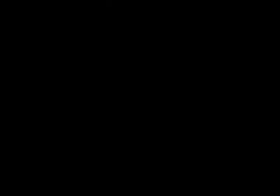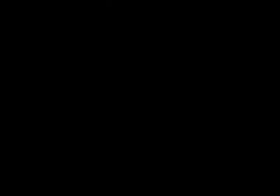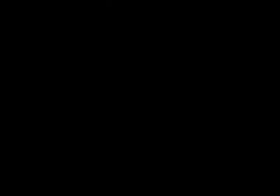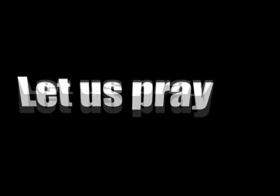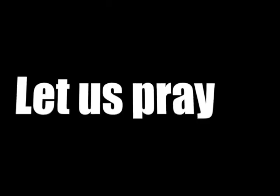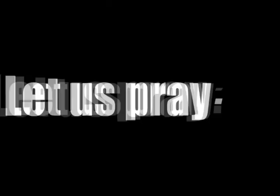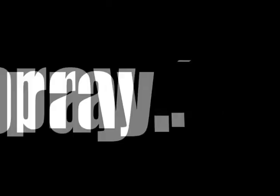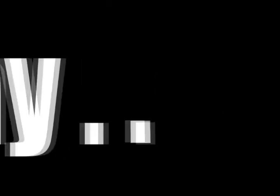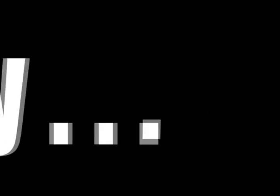Let us pray.